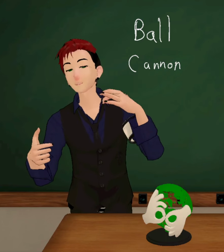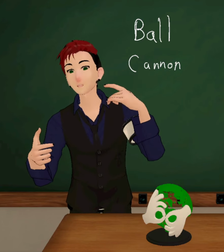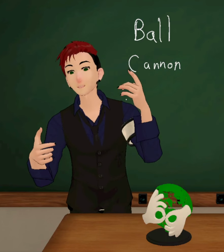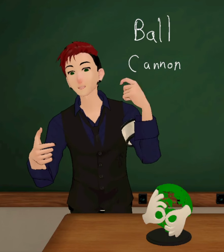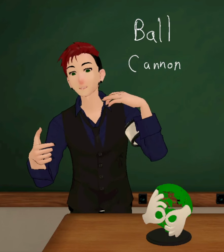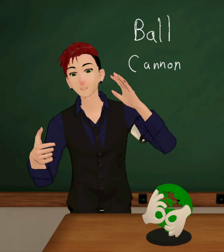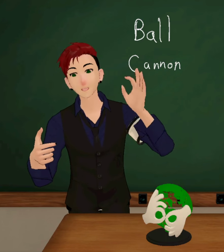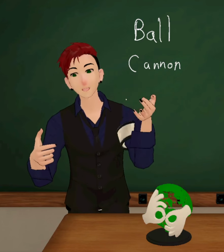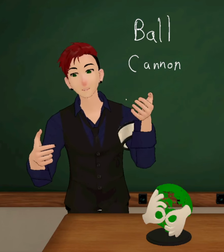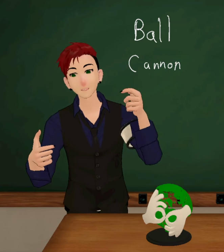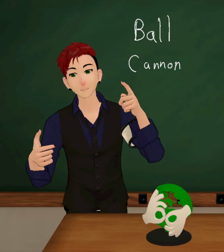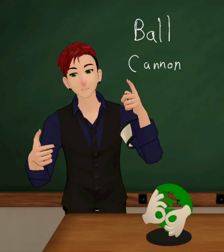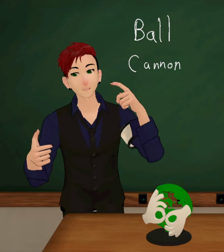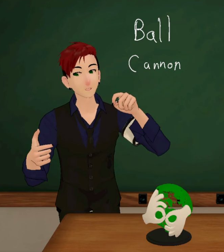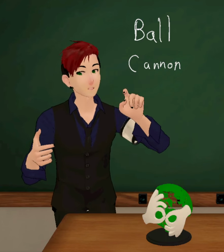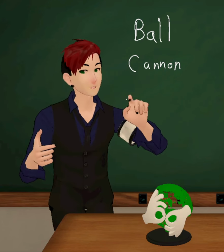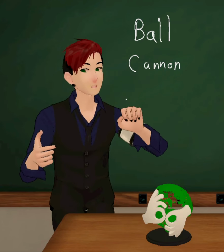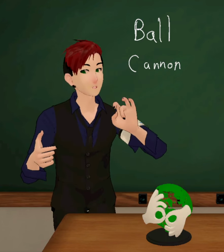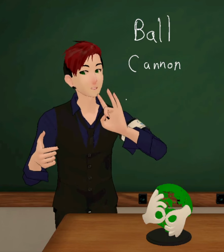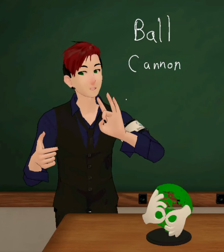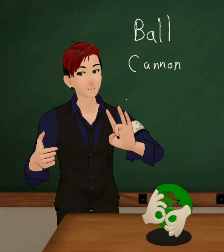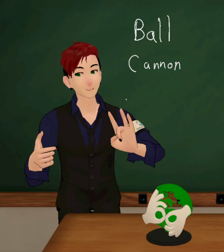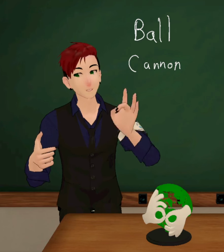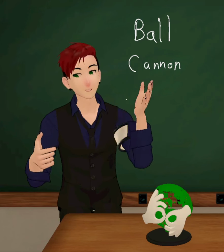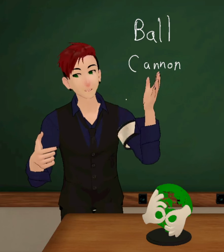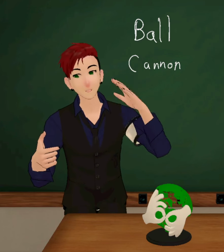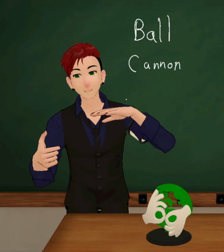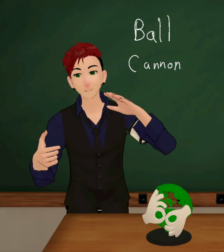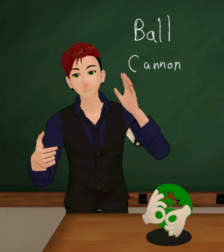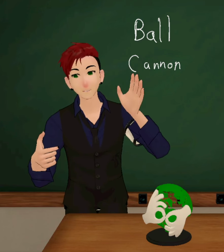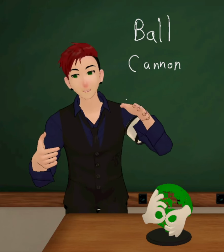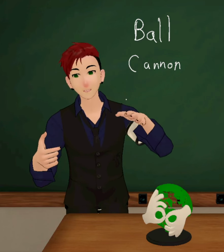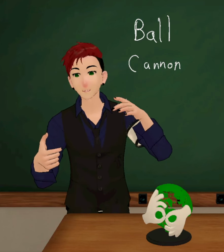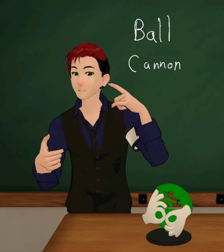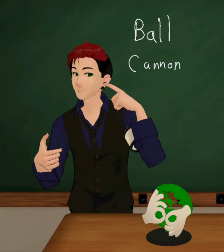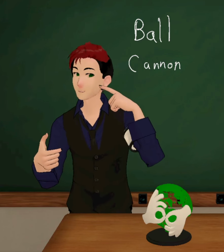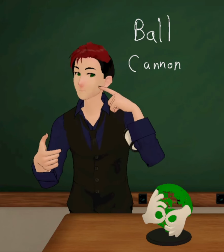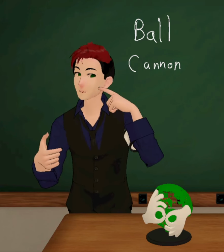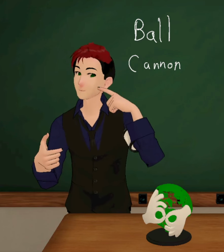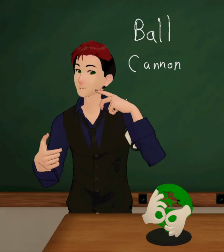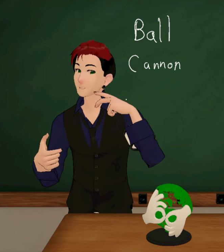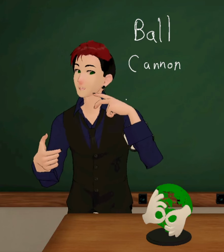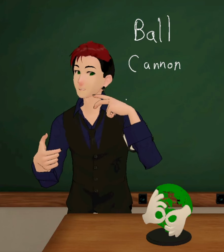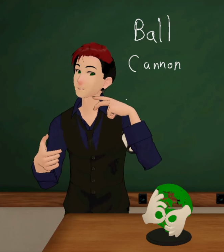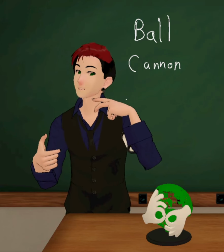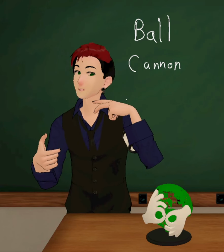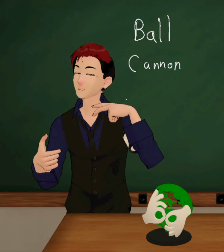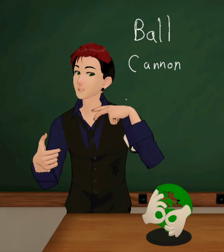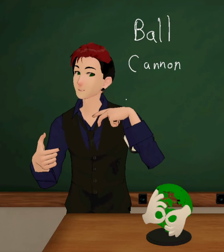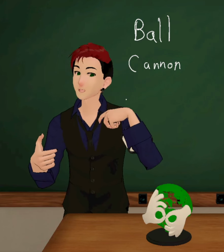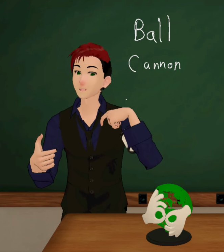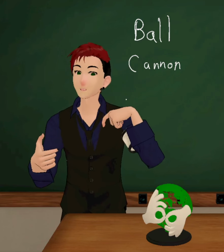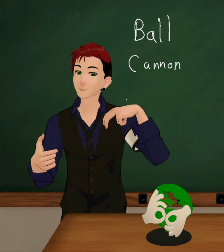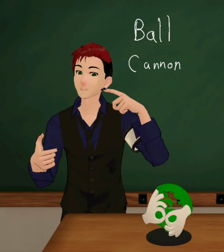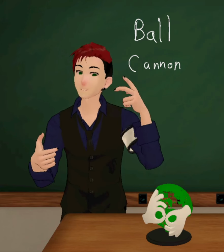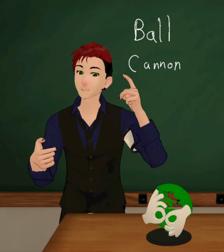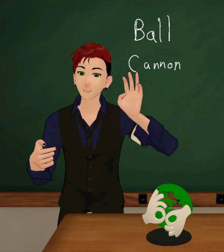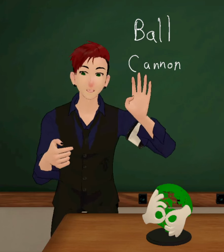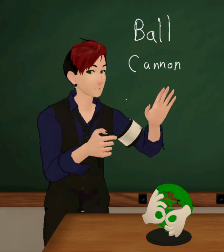Also, if you've come to one of my classes before, you know that I work with 8-year-olds all day. So at the end of the day, my brain has leaked out of my ears. So sometimes it